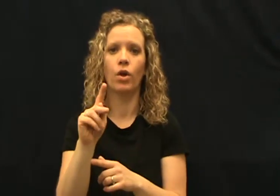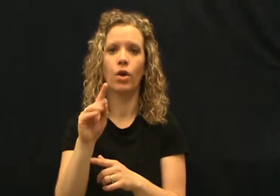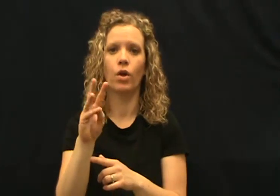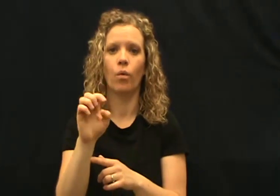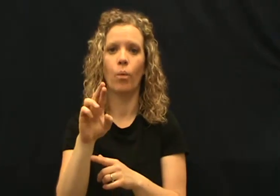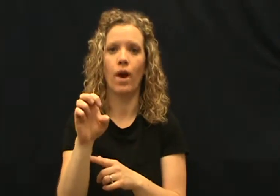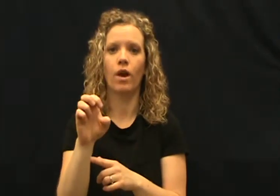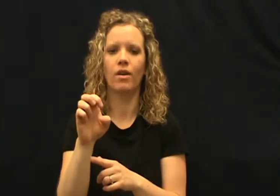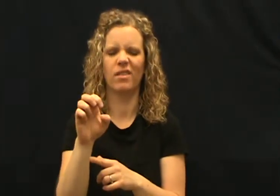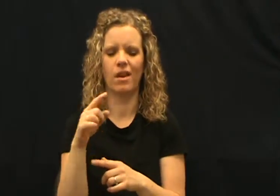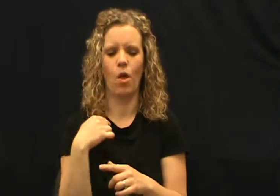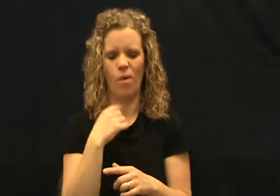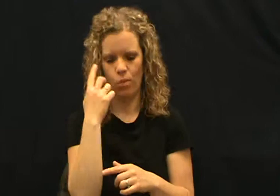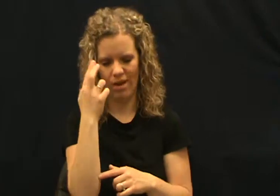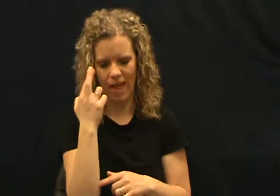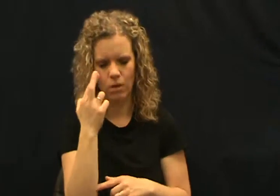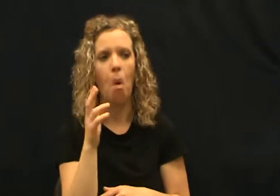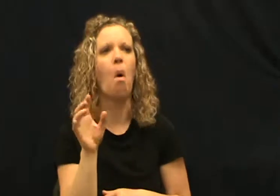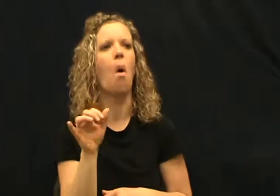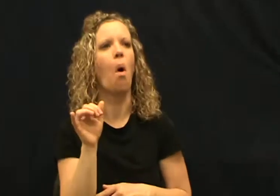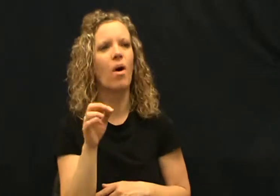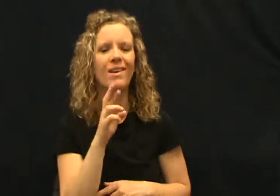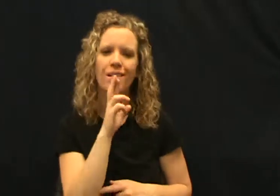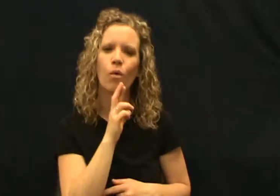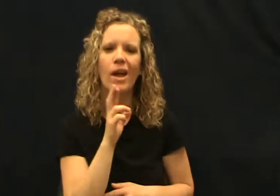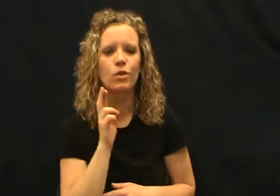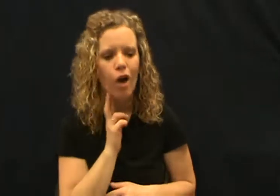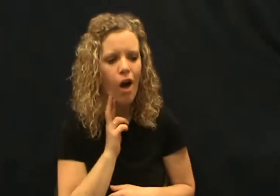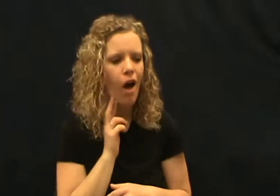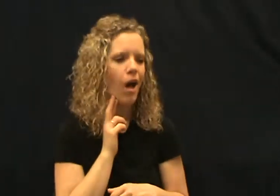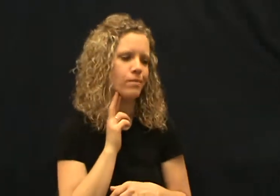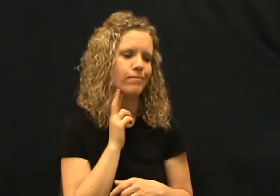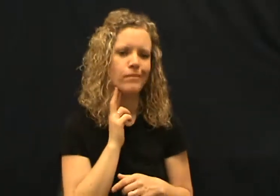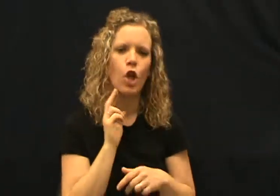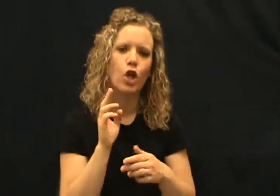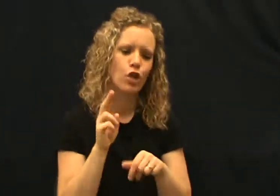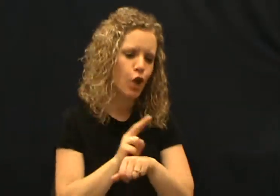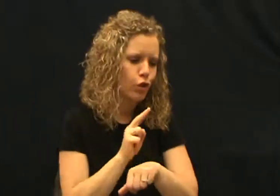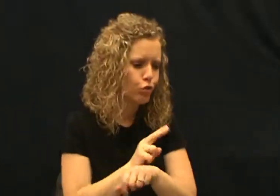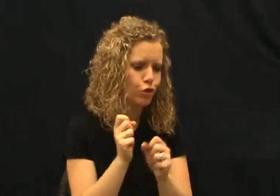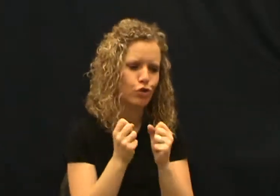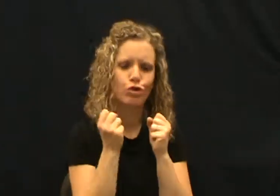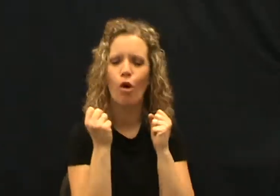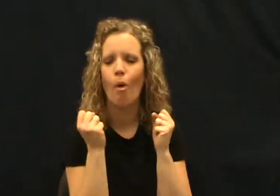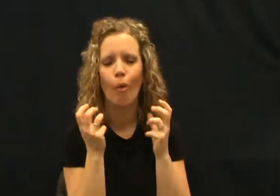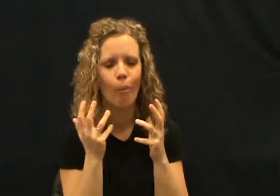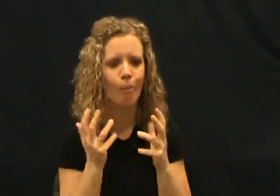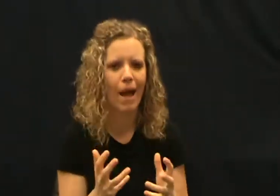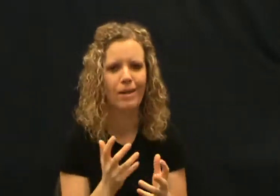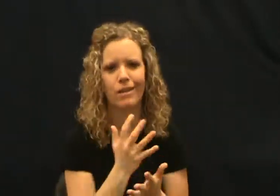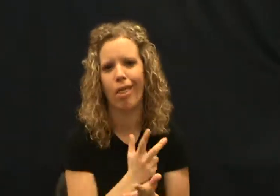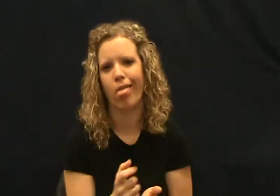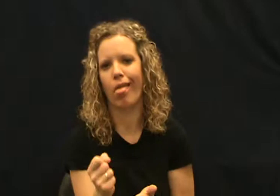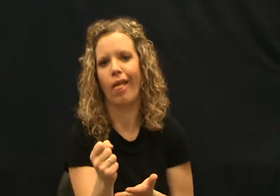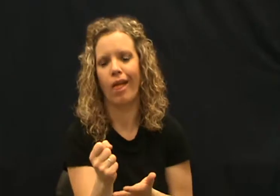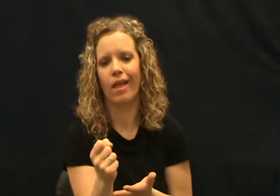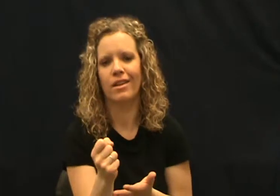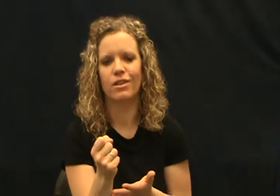know, in a restaurant, you go through cookware, you wear it out quite often. And the cookware we buy, we don't